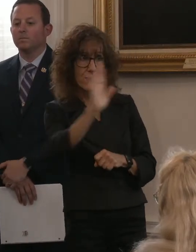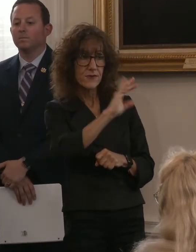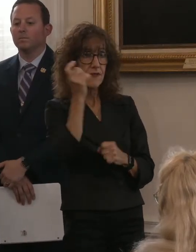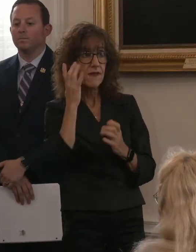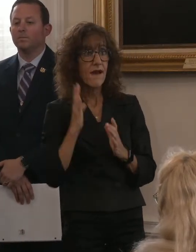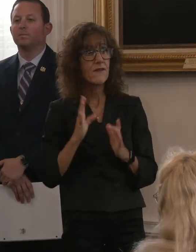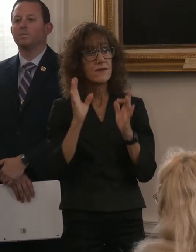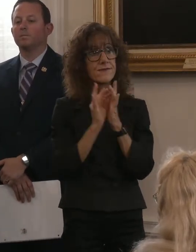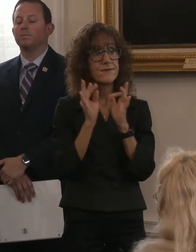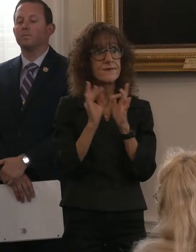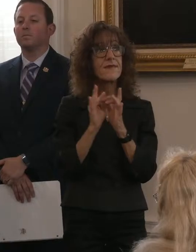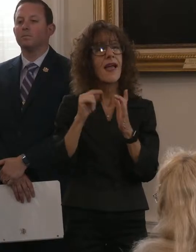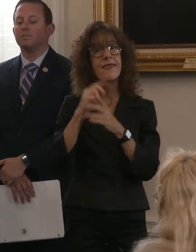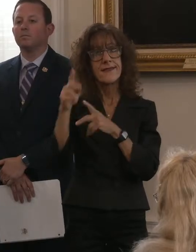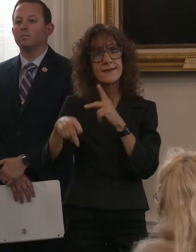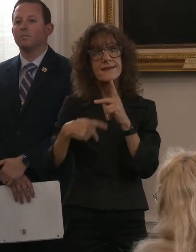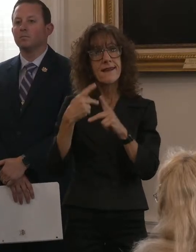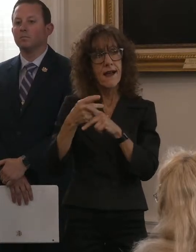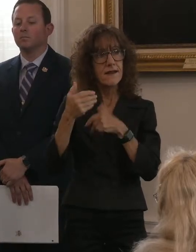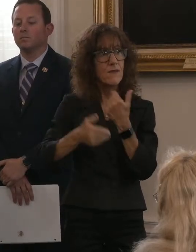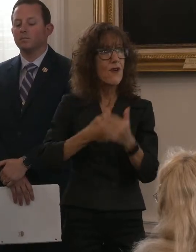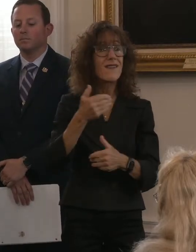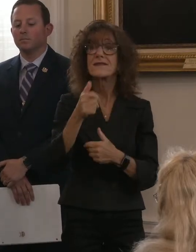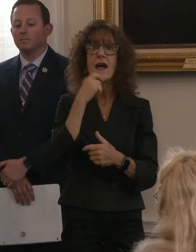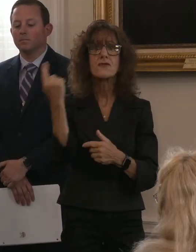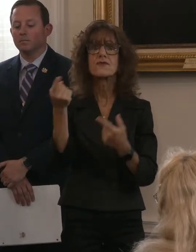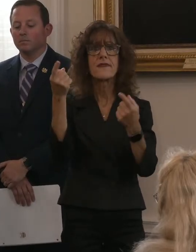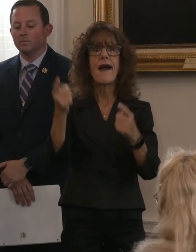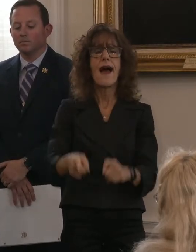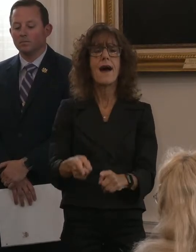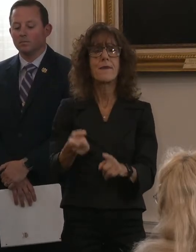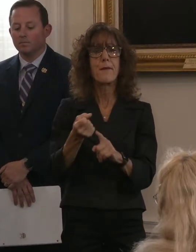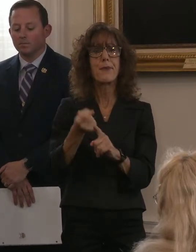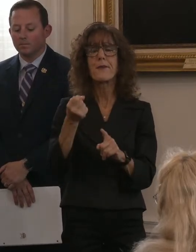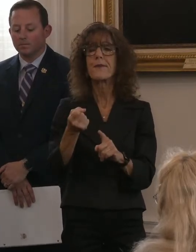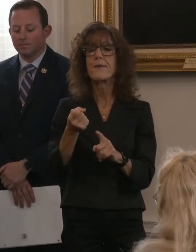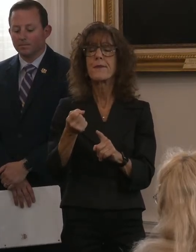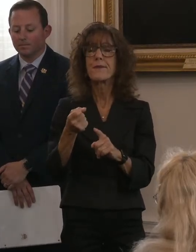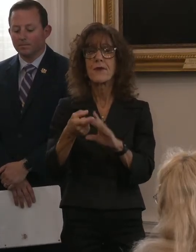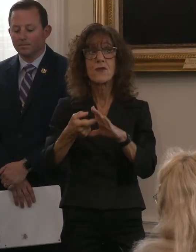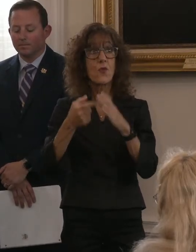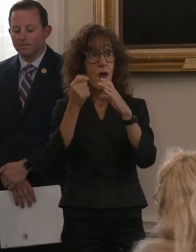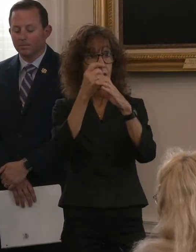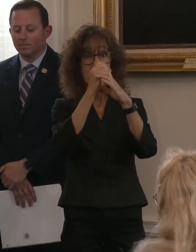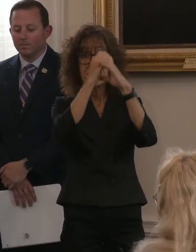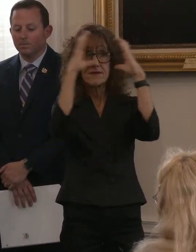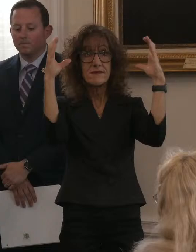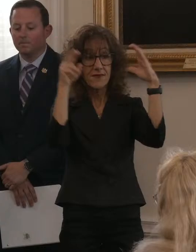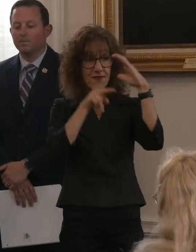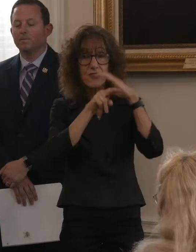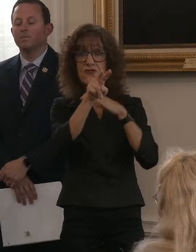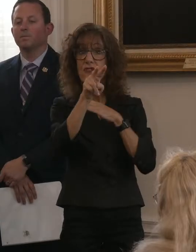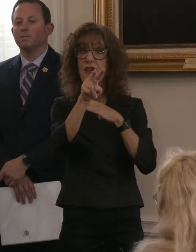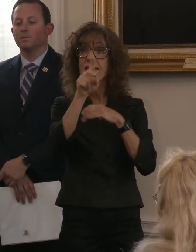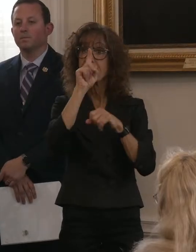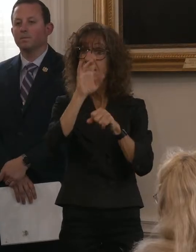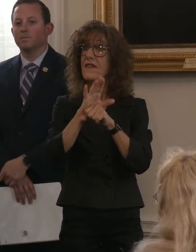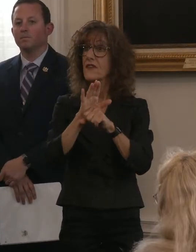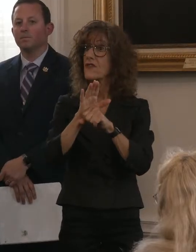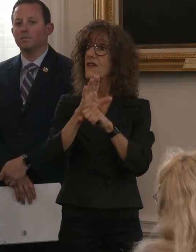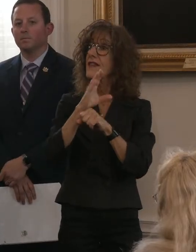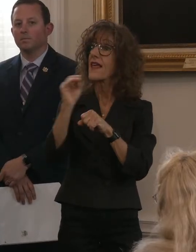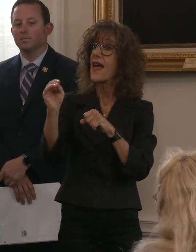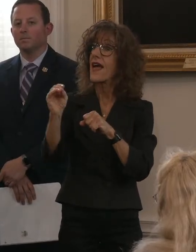said. And this kind of progress doesn't just happen. It takes vision, it takes conviction, and it